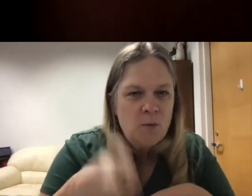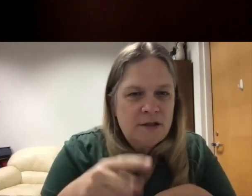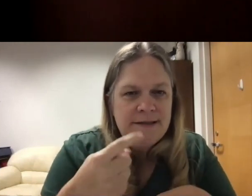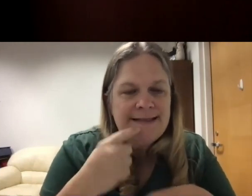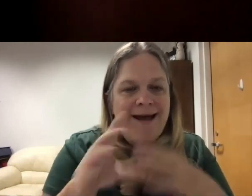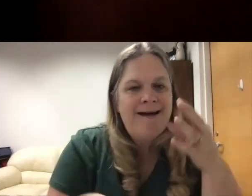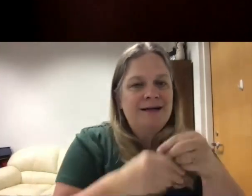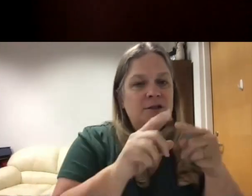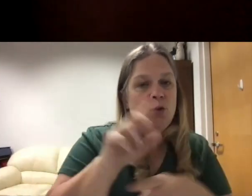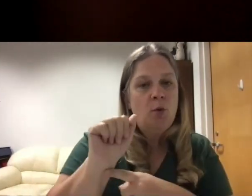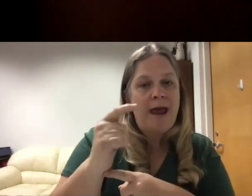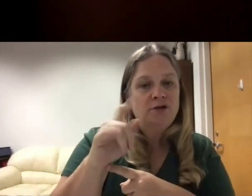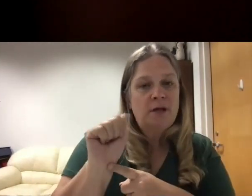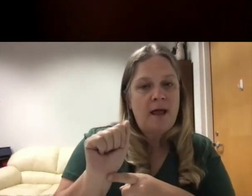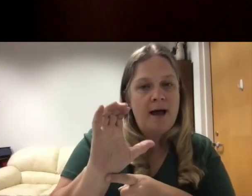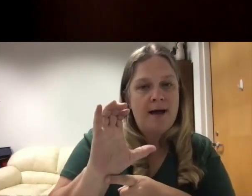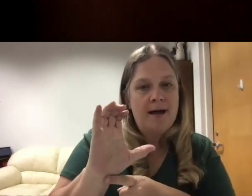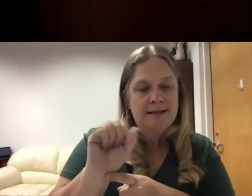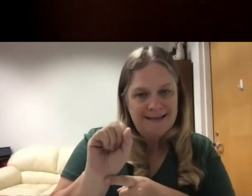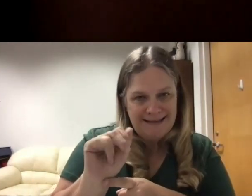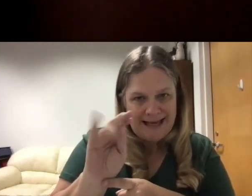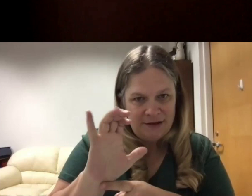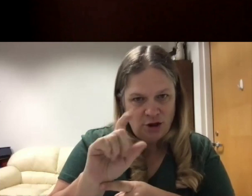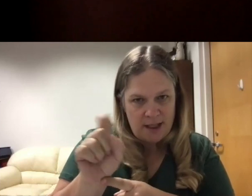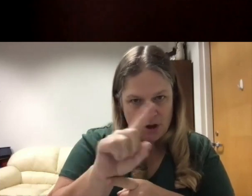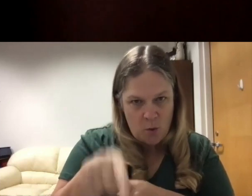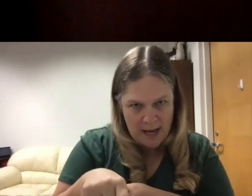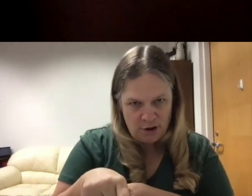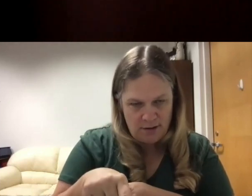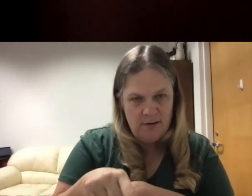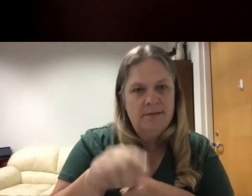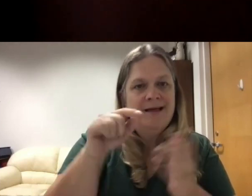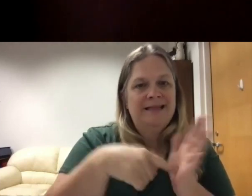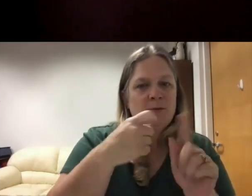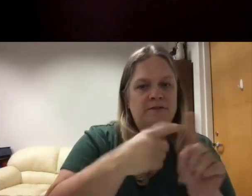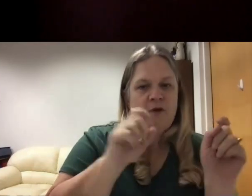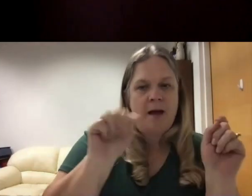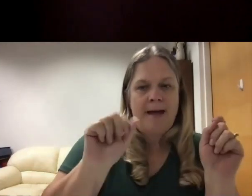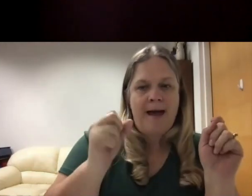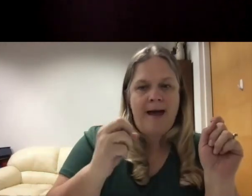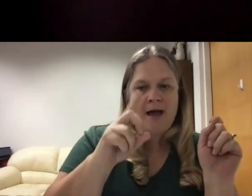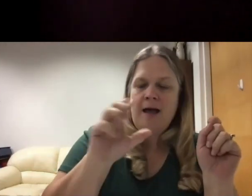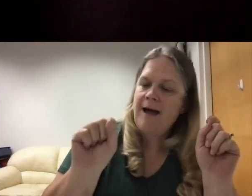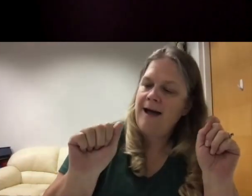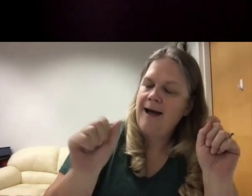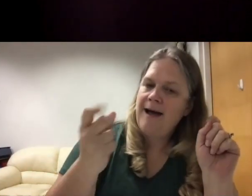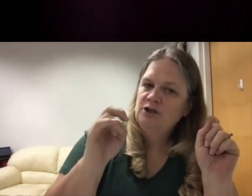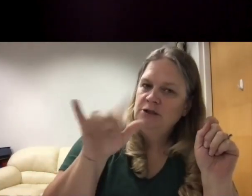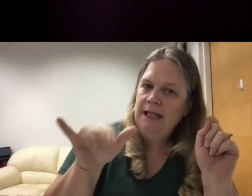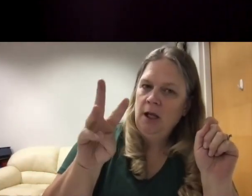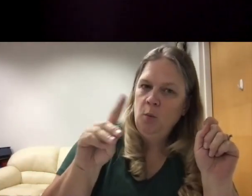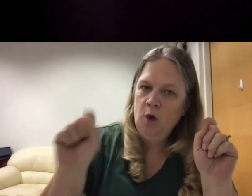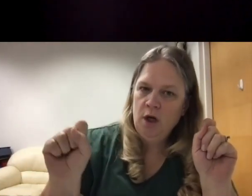Okay, let me see. Next question. In addition to Angela Sanchez's question, this was